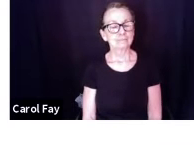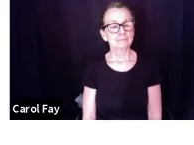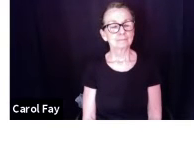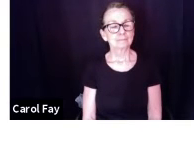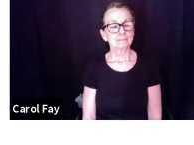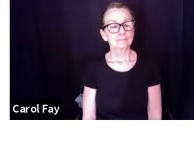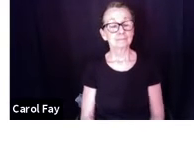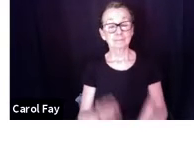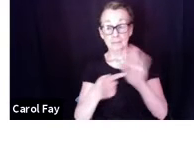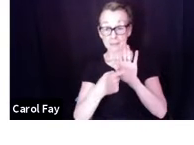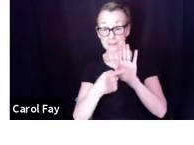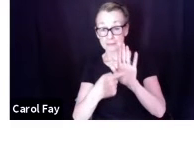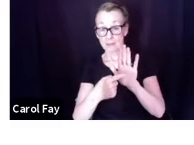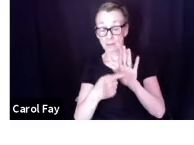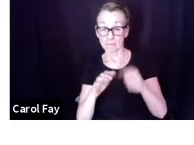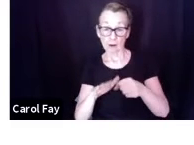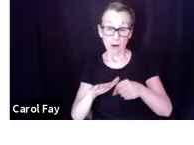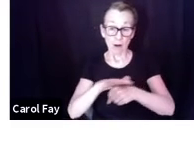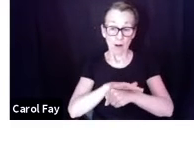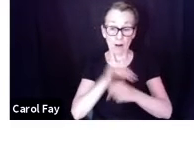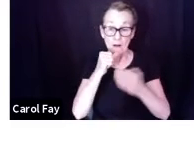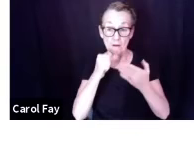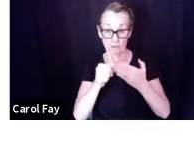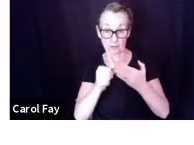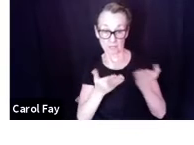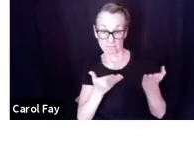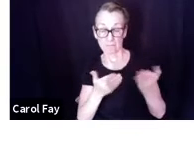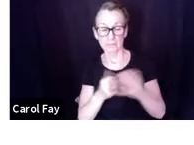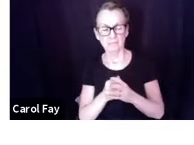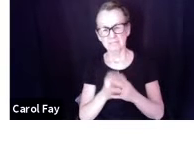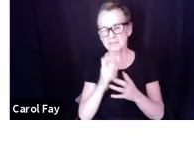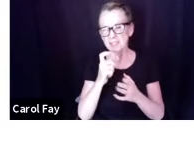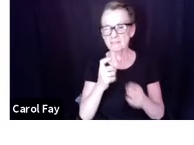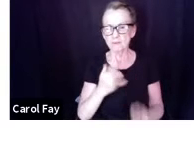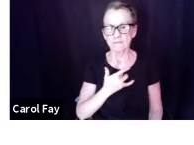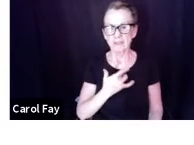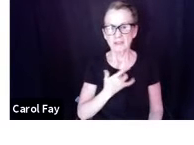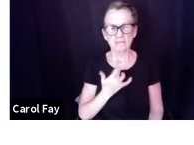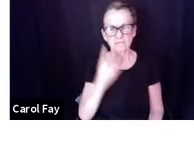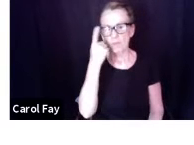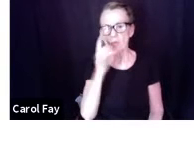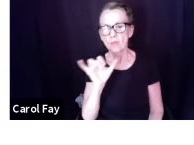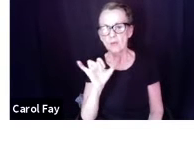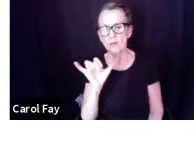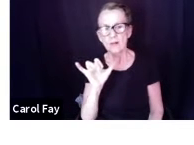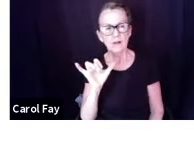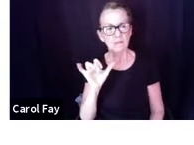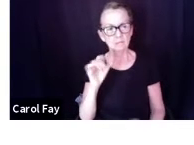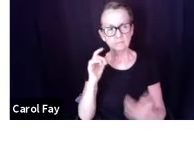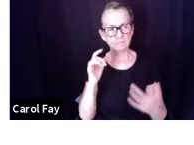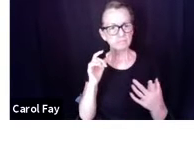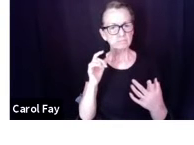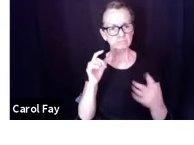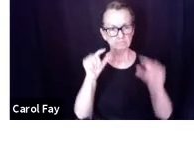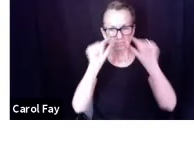Here's a sample of a cover letter to give you an idea of the format. Again, the top looks